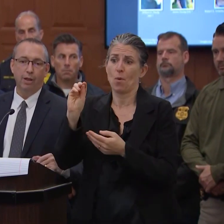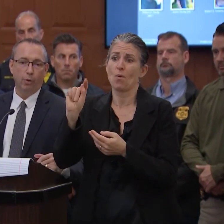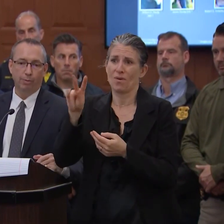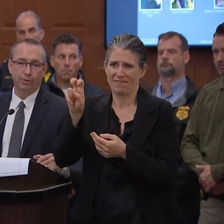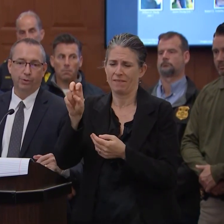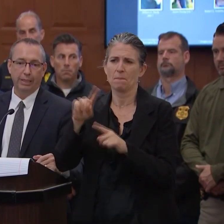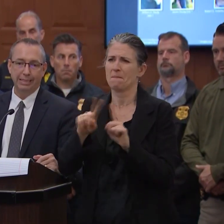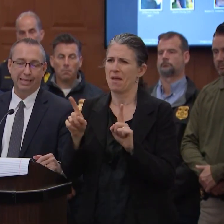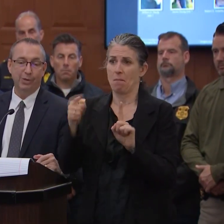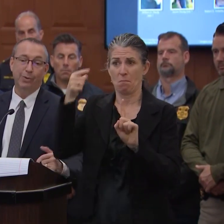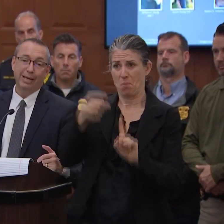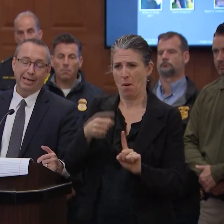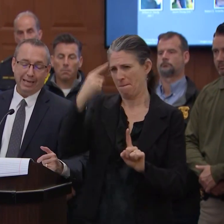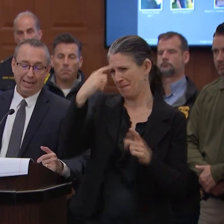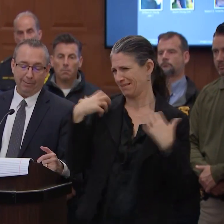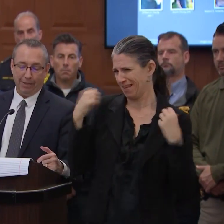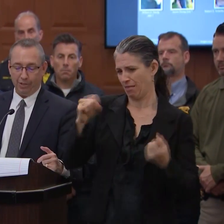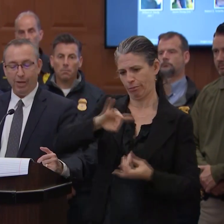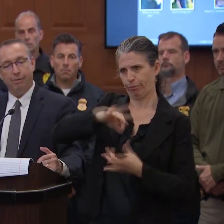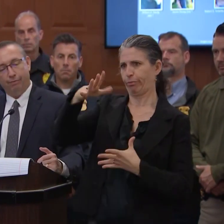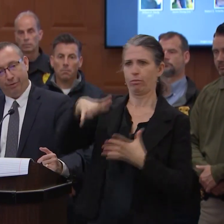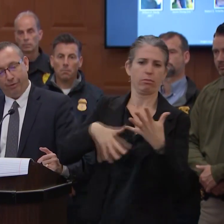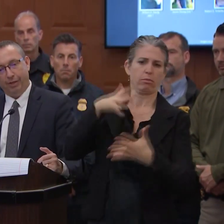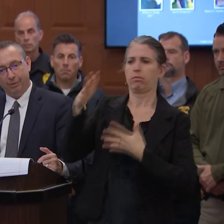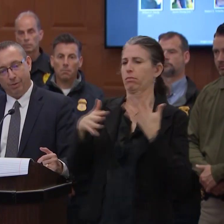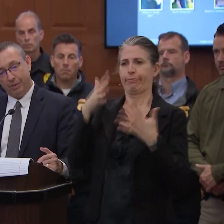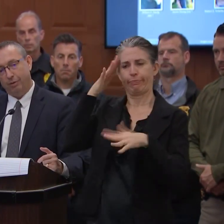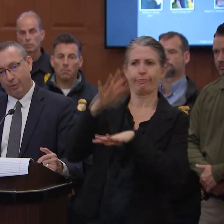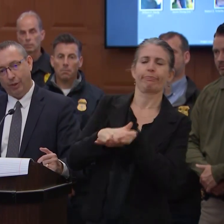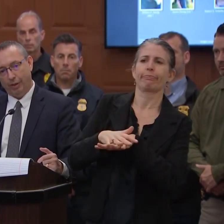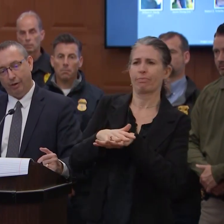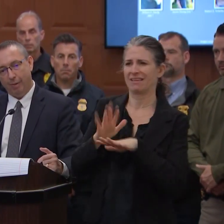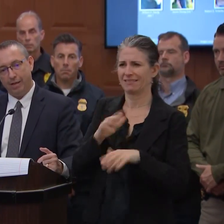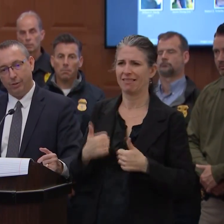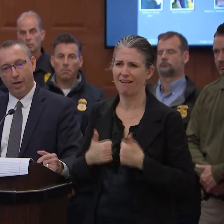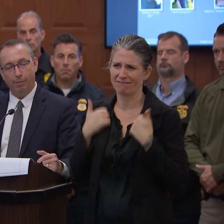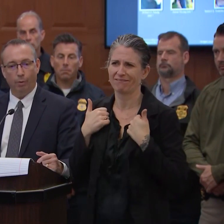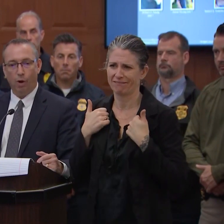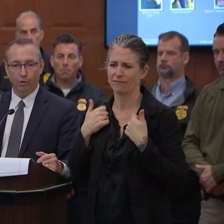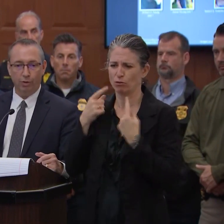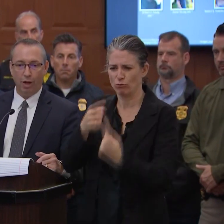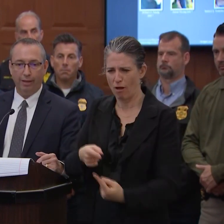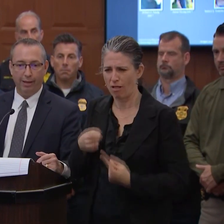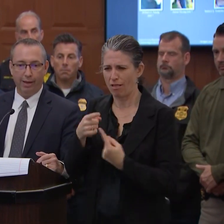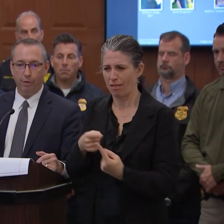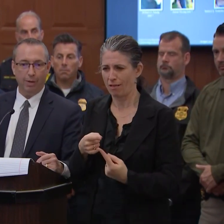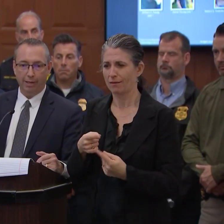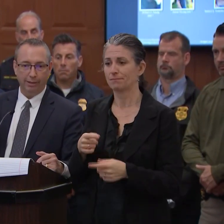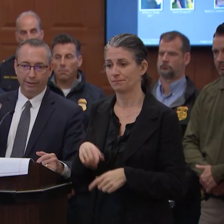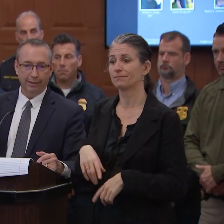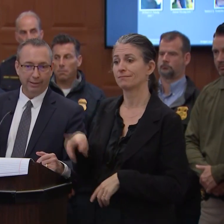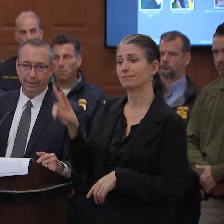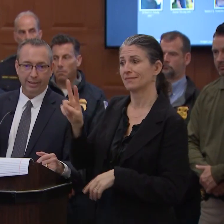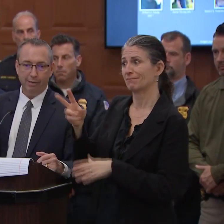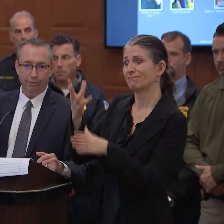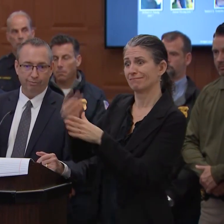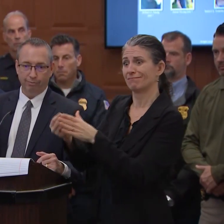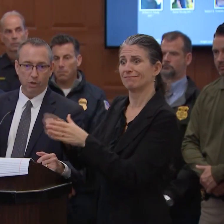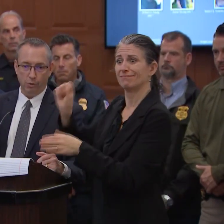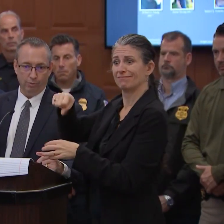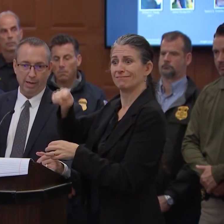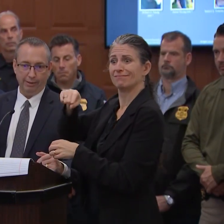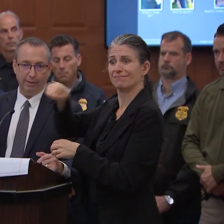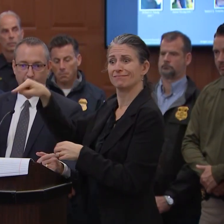of those follow-ups continue because you have the victims themselves clearly that have passed away, but we're also talking to everybody that he